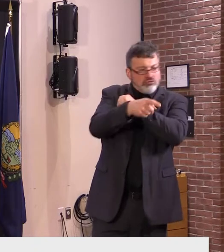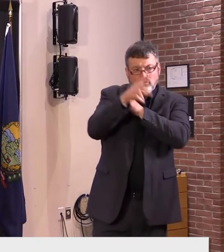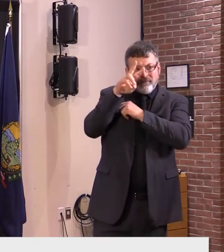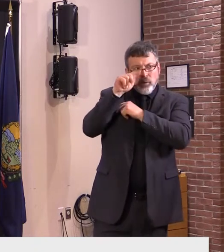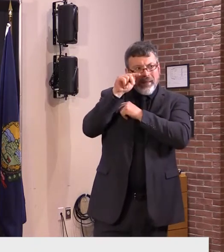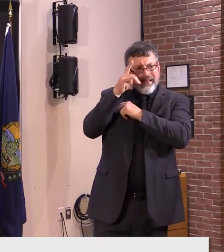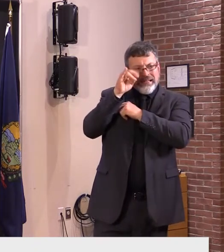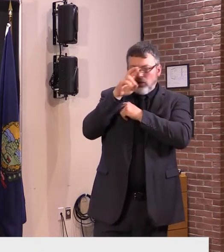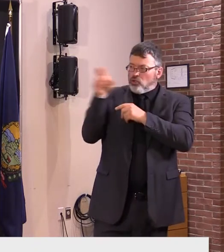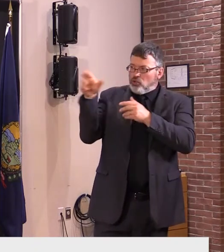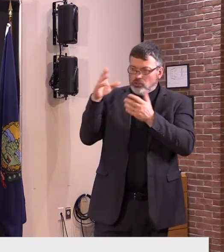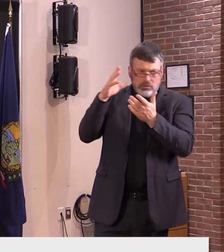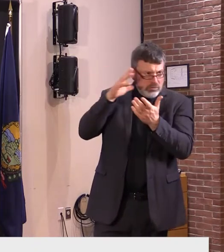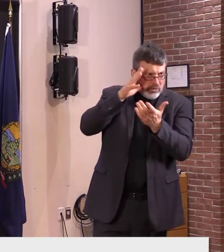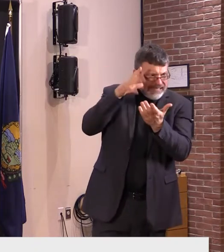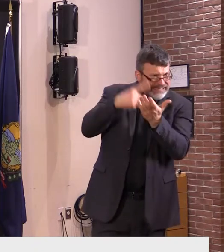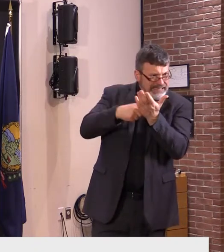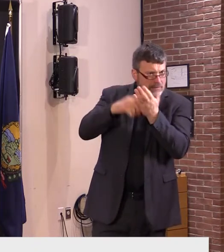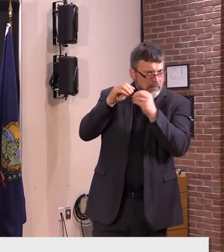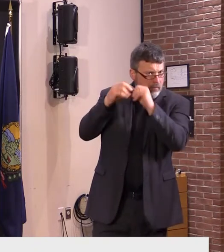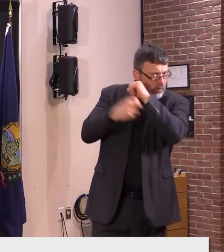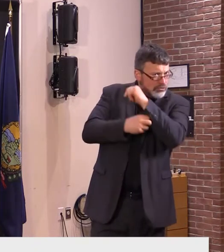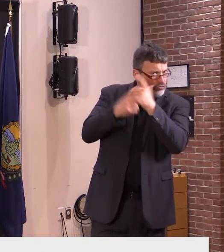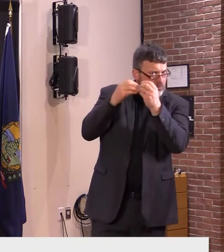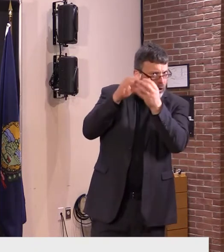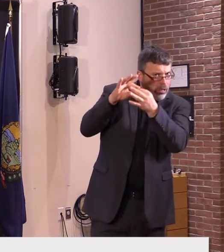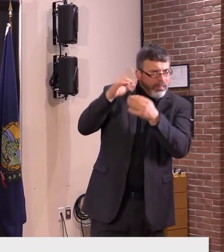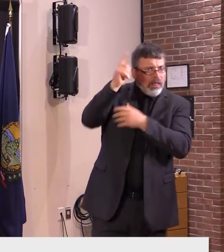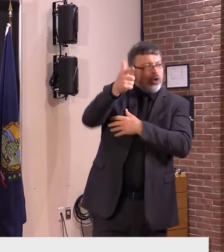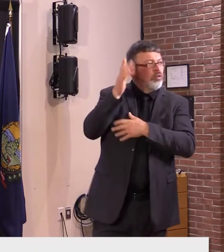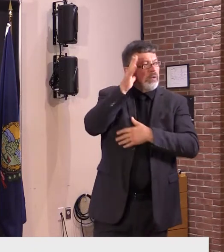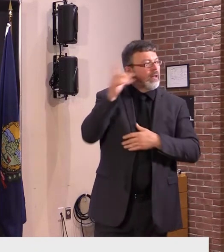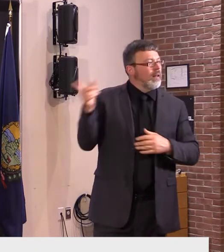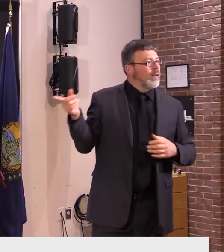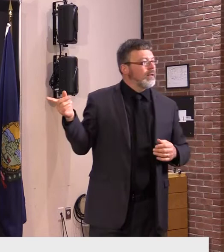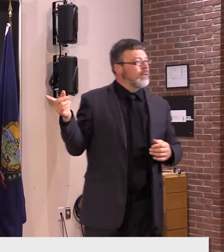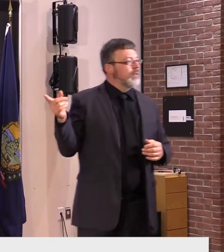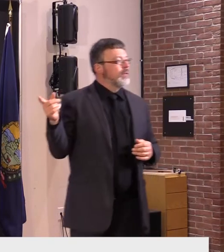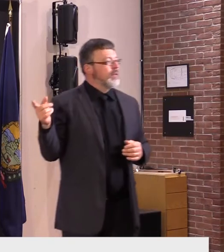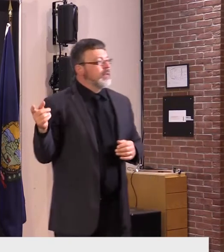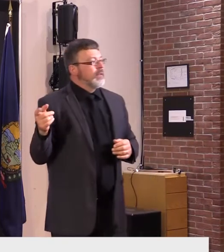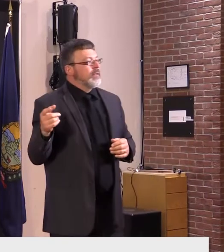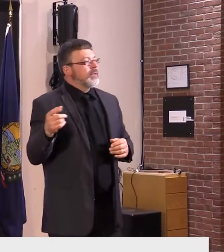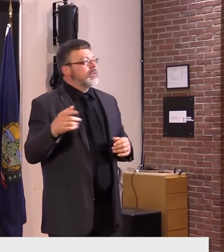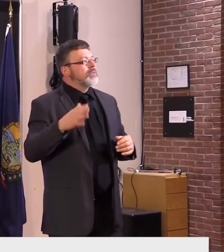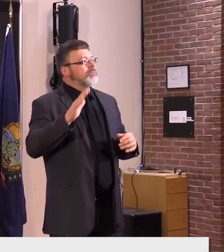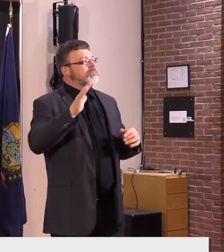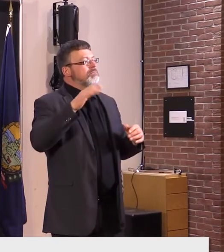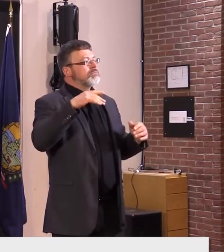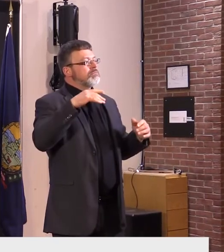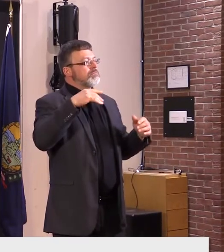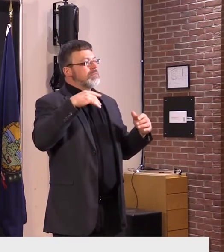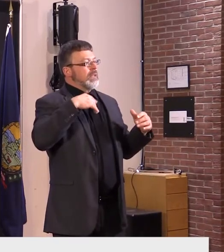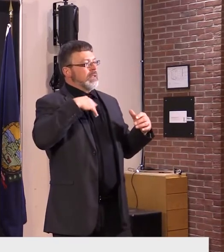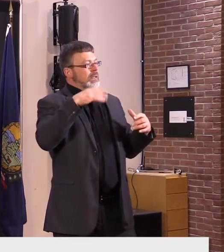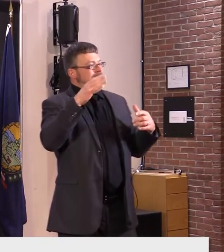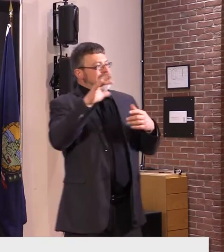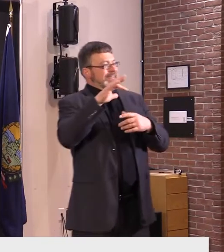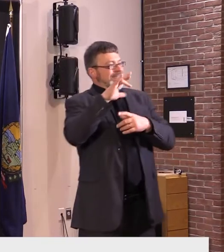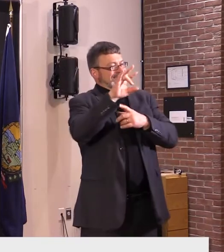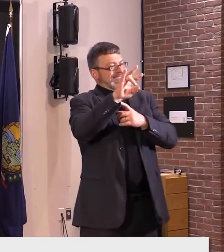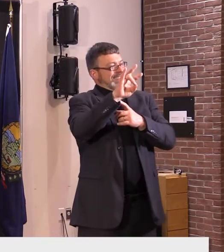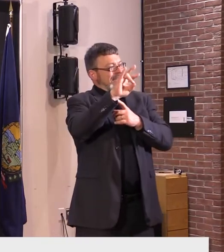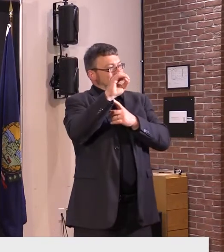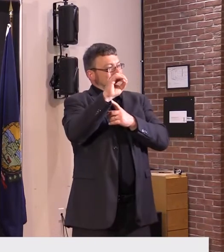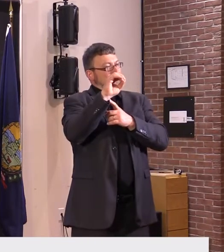7 bills right now. There's probably 70 total that are coming our way at some point. Many of them were rushed